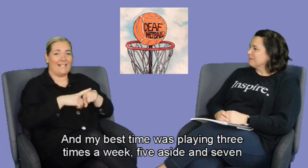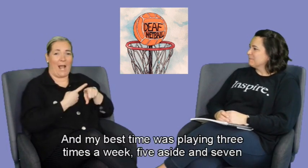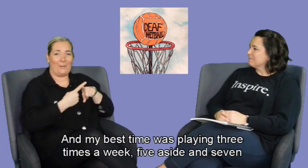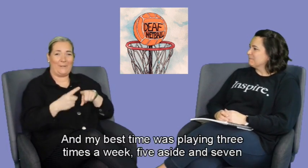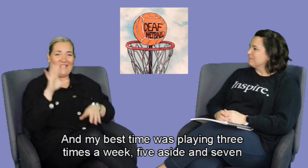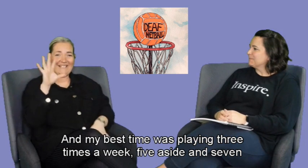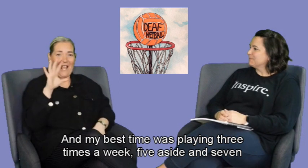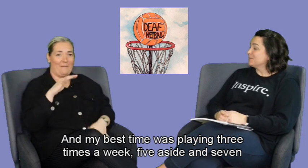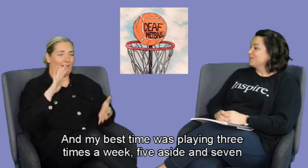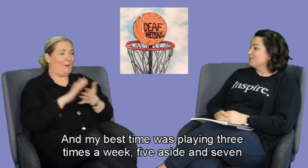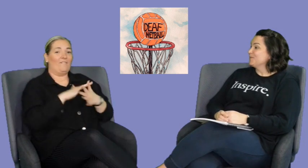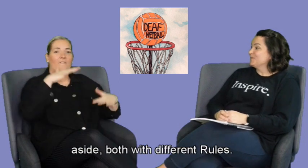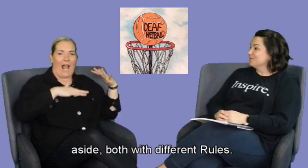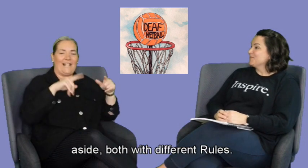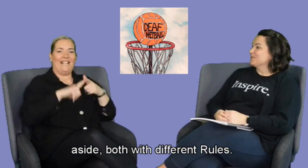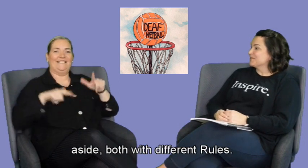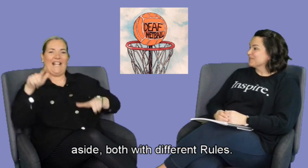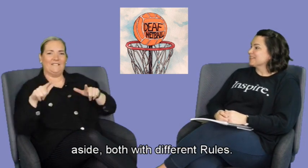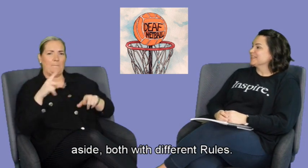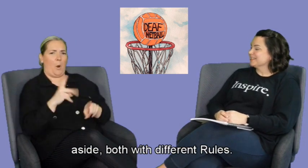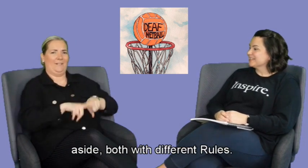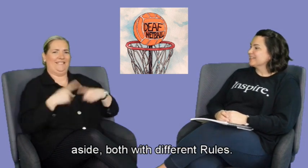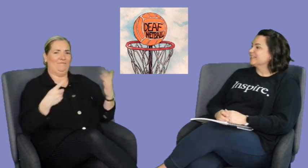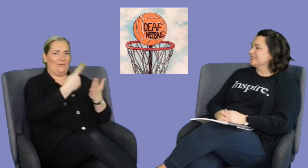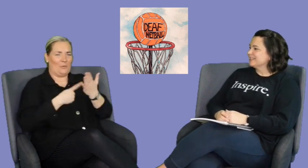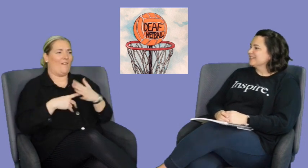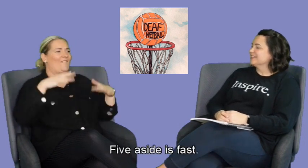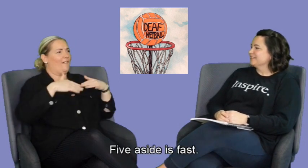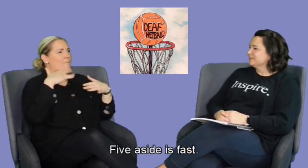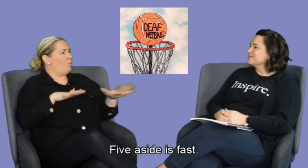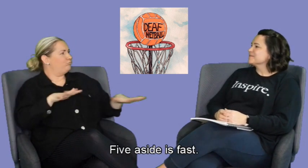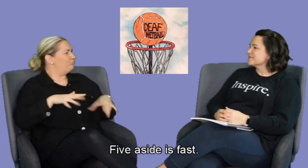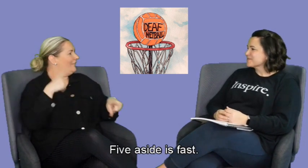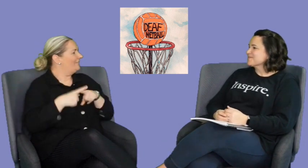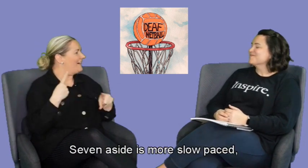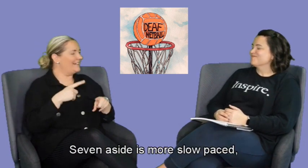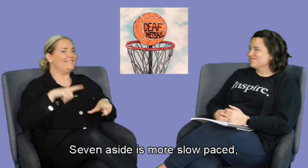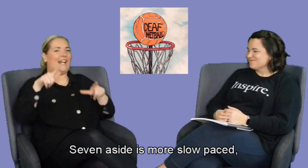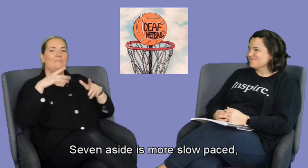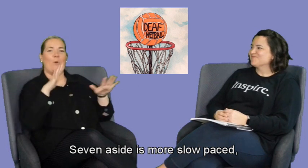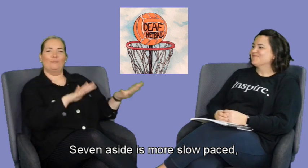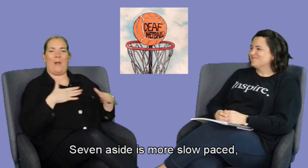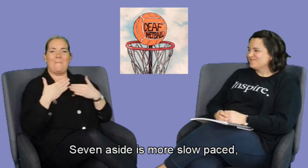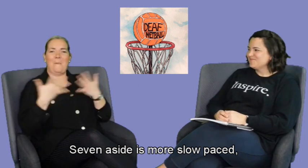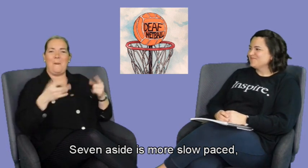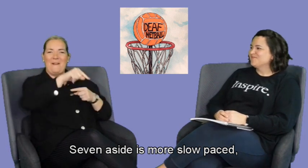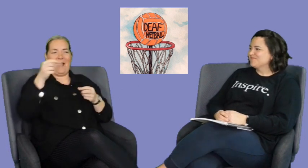3 times a week, 5-a-side and 7-a-side, both with different rules. 5-a-side is fast, 7-a-side is more slow paced because